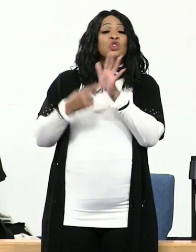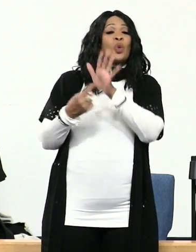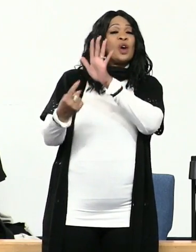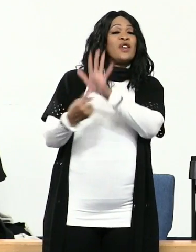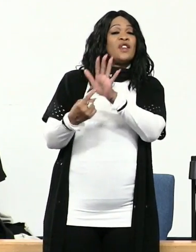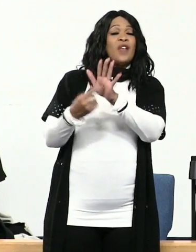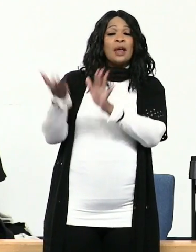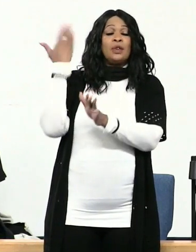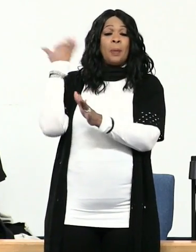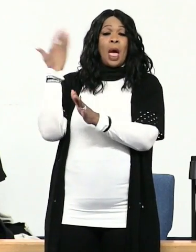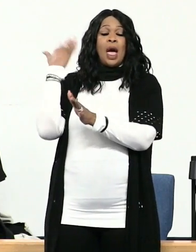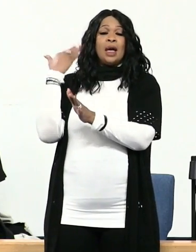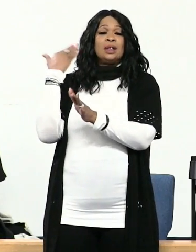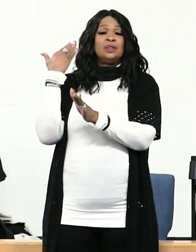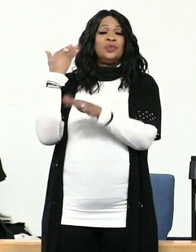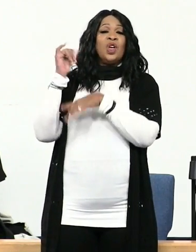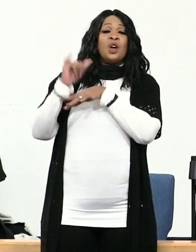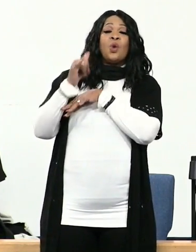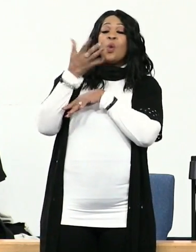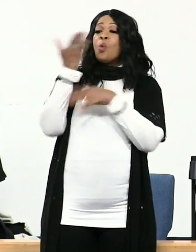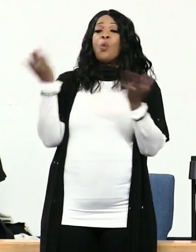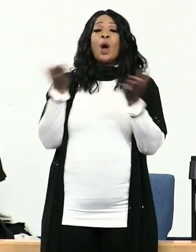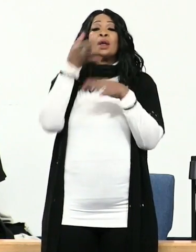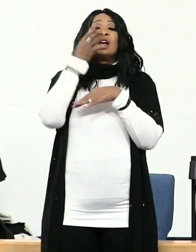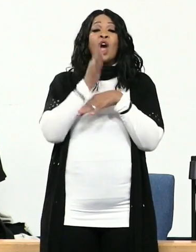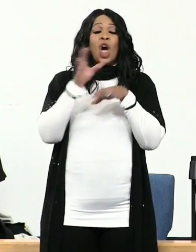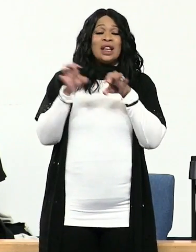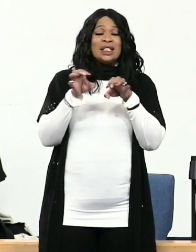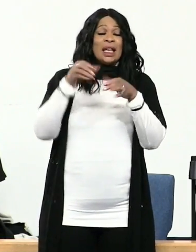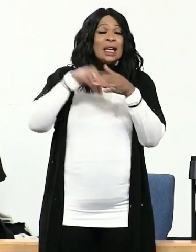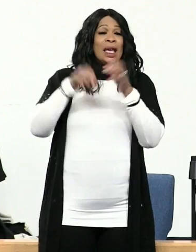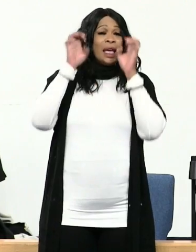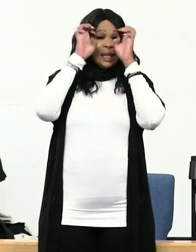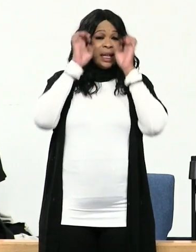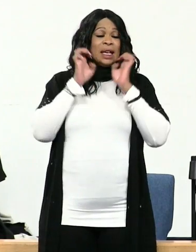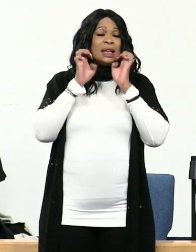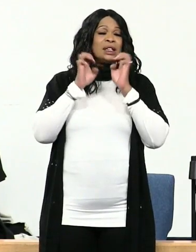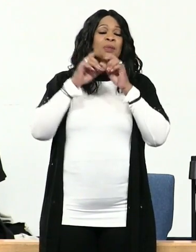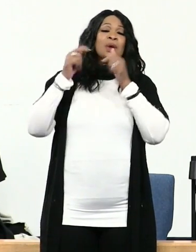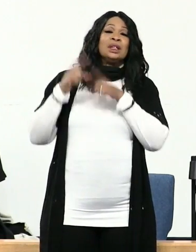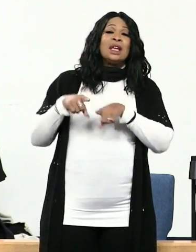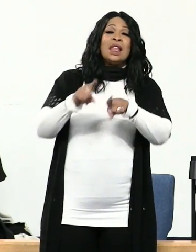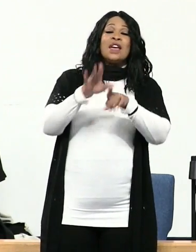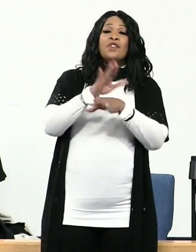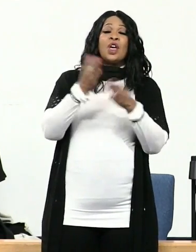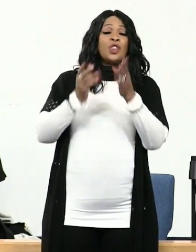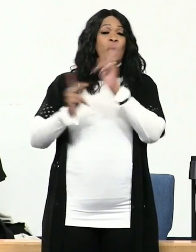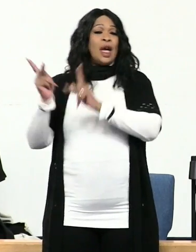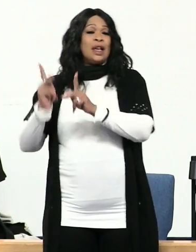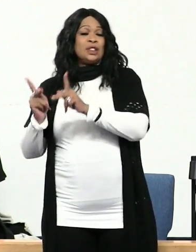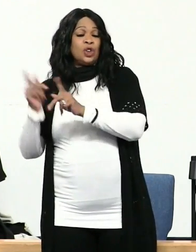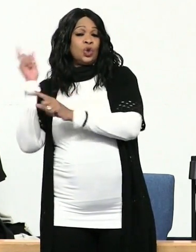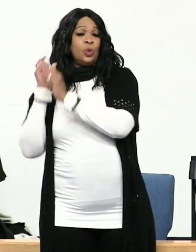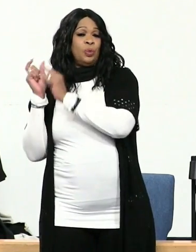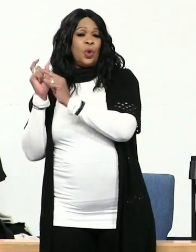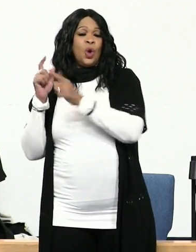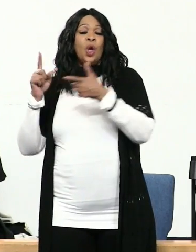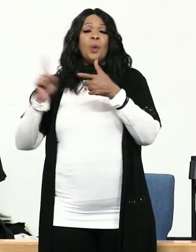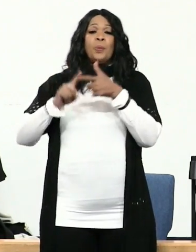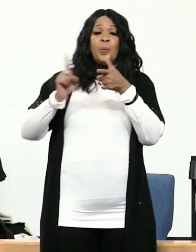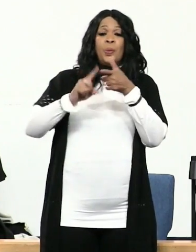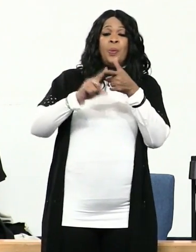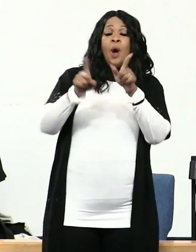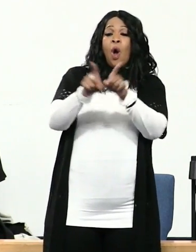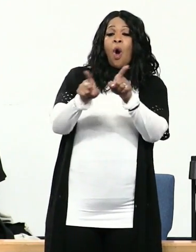on the past, what God did in Egypt delivering their ancestors. But it was also now to have